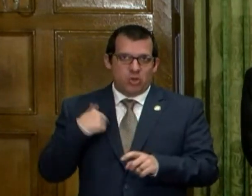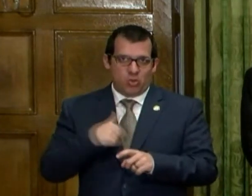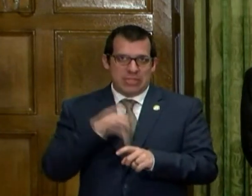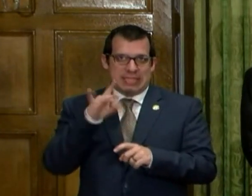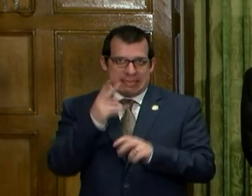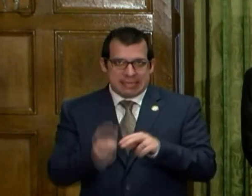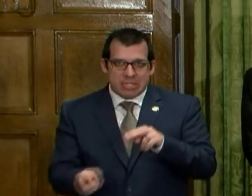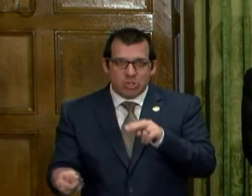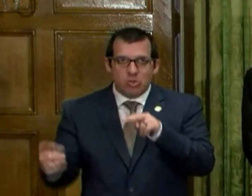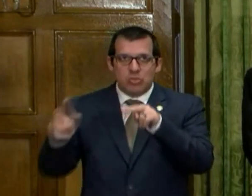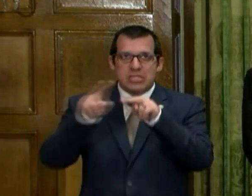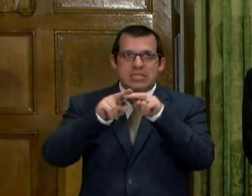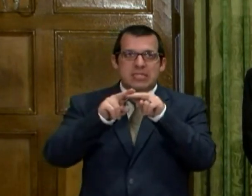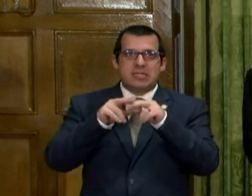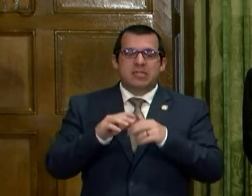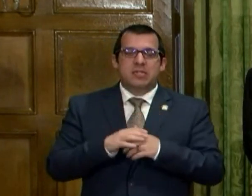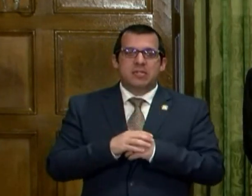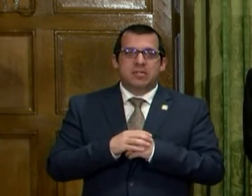scale that up.